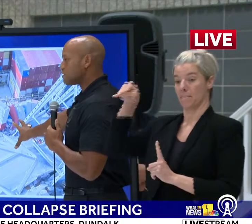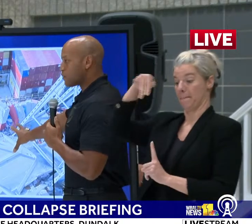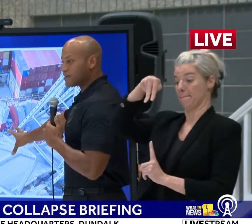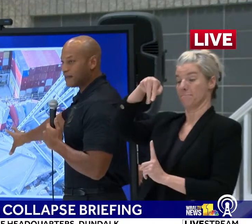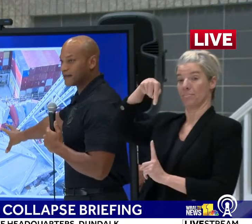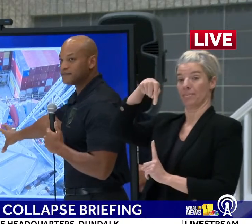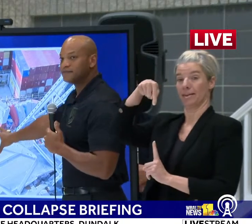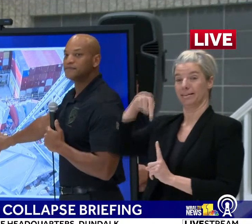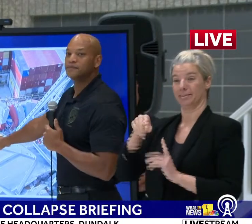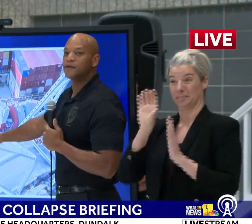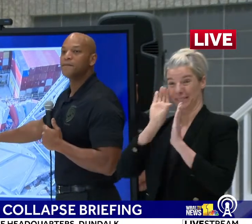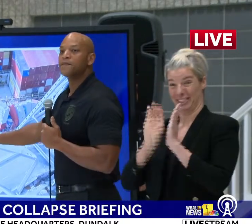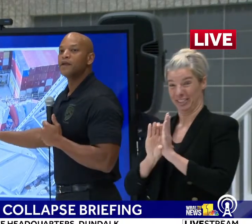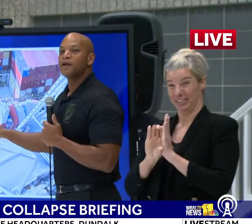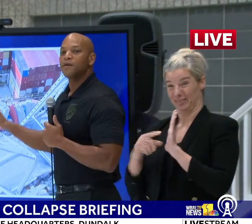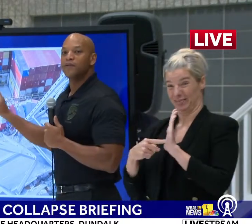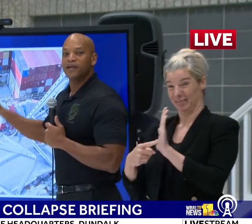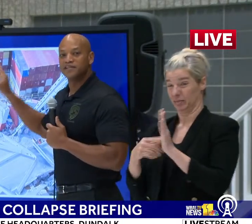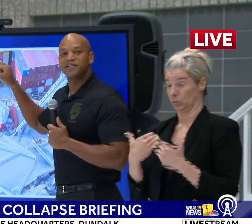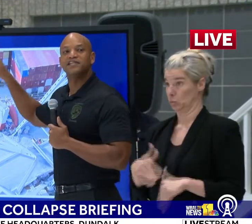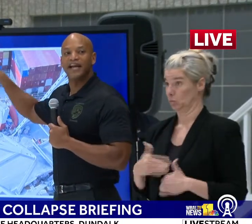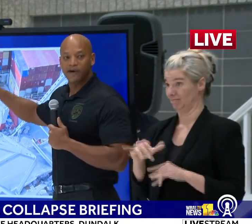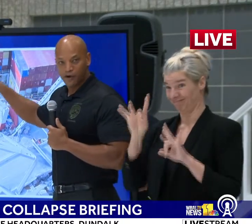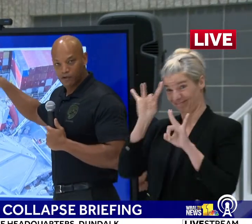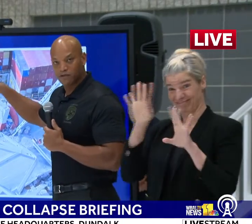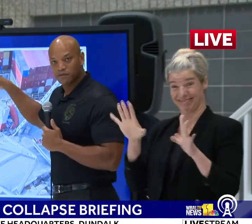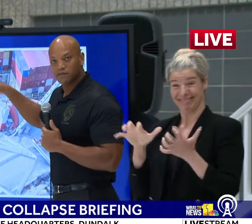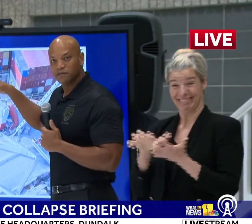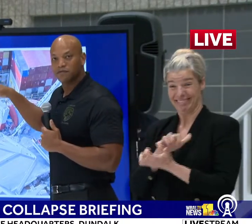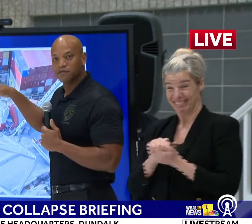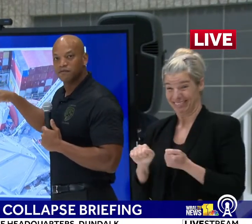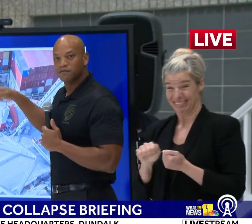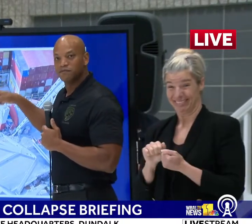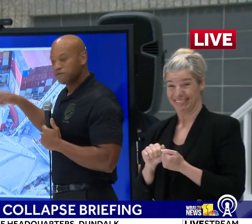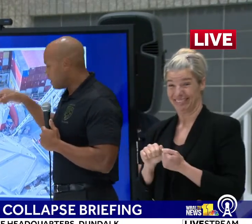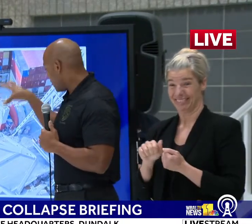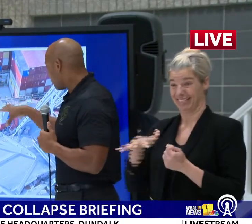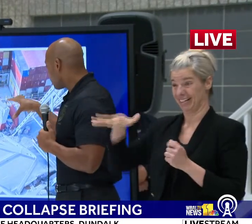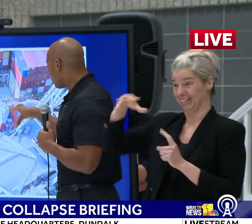this image is breathtaking, because this is